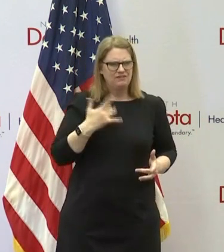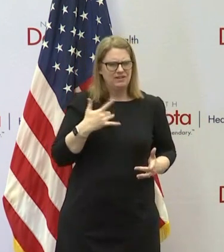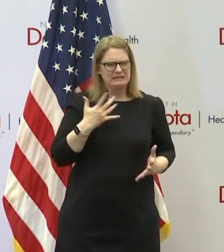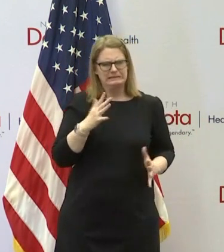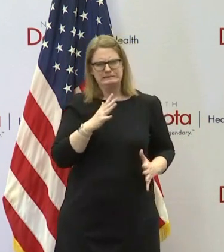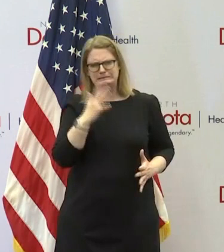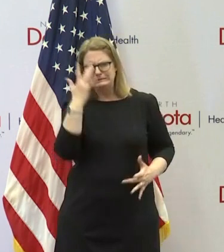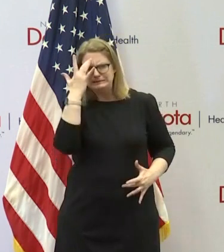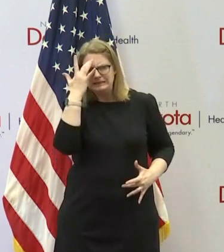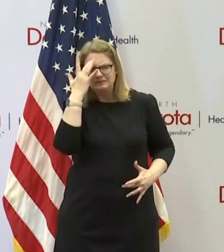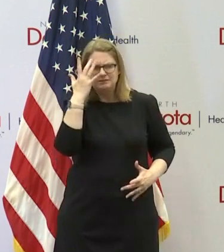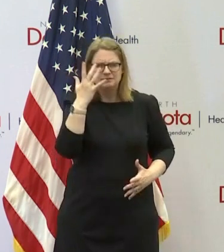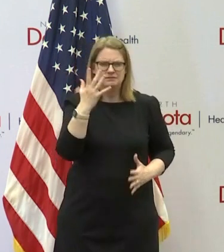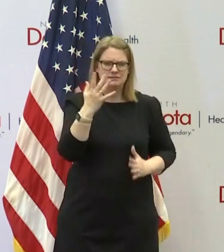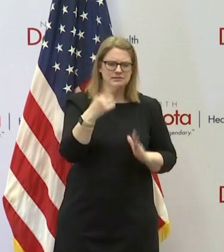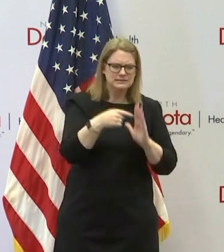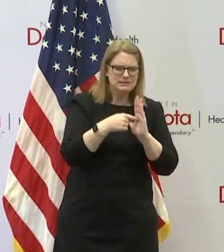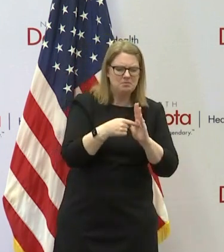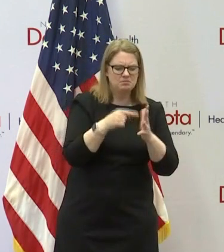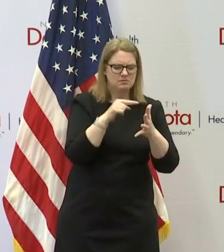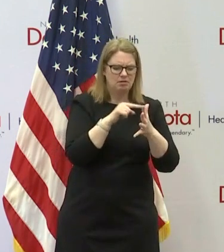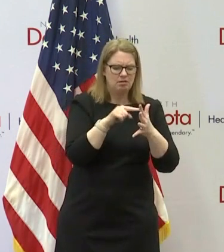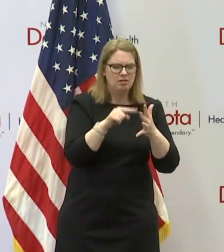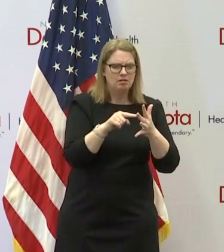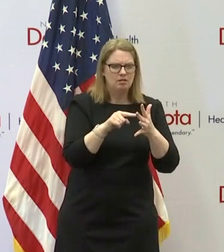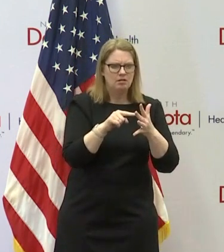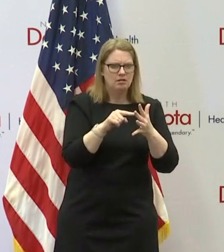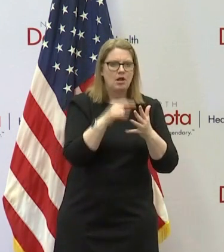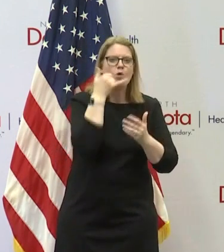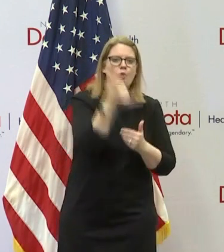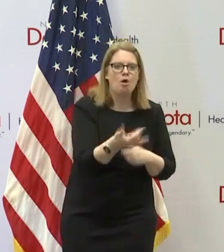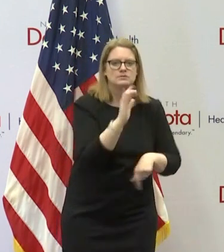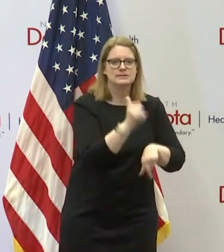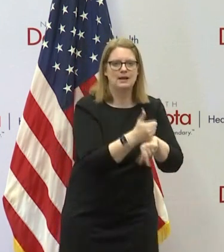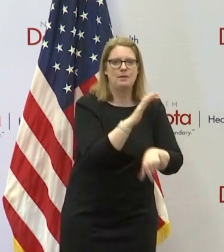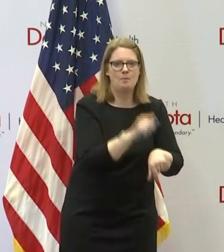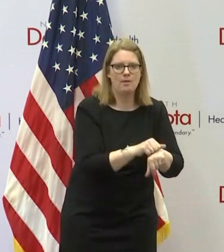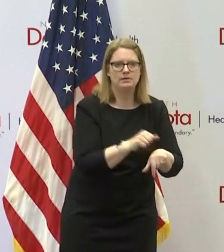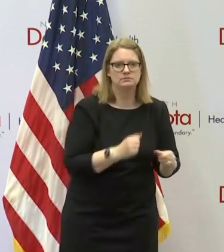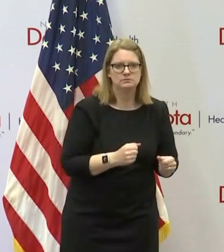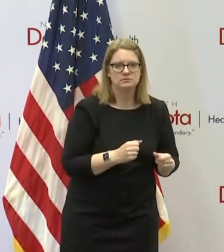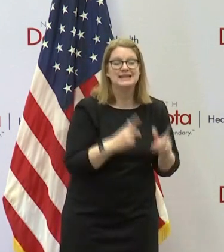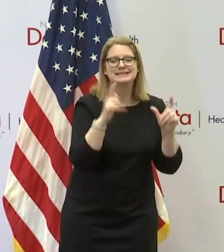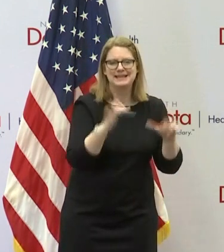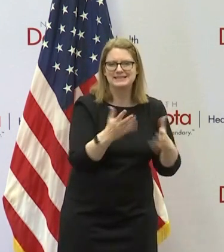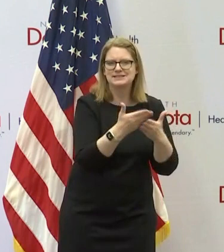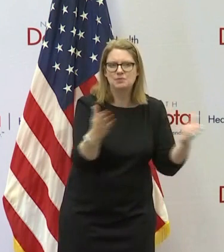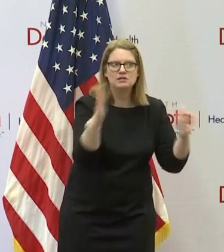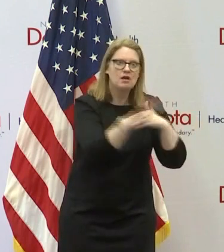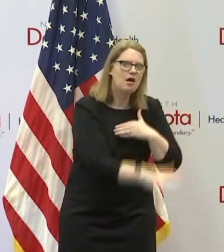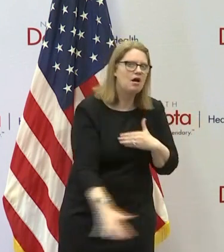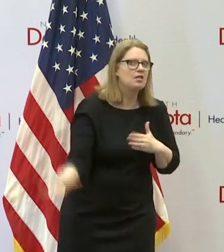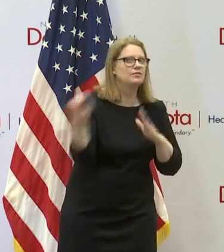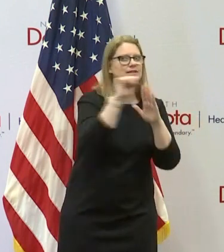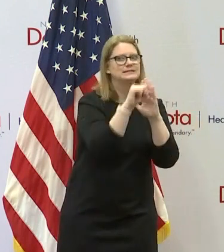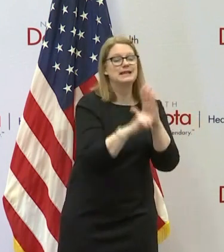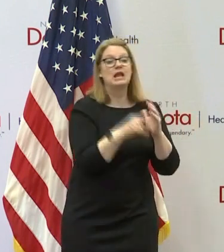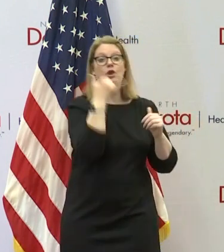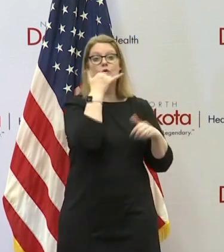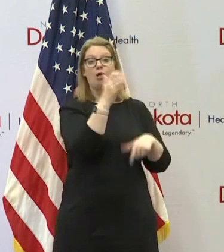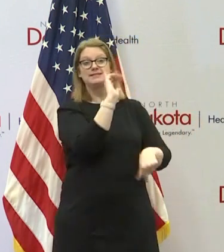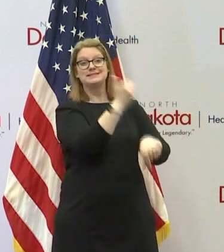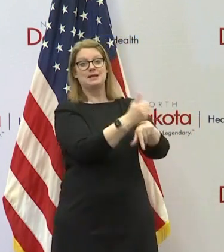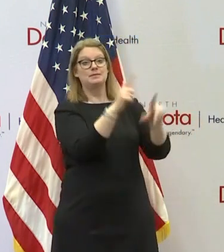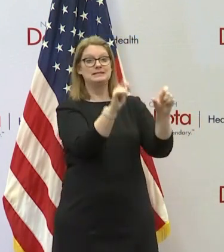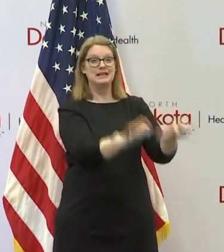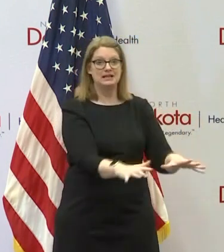symptomatic, we strongly encourage you to go and get tested. We know that there are testing supplies available throughout the state. So again, we would